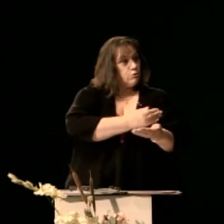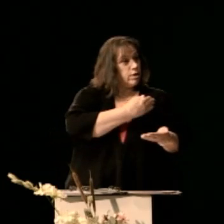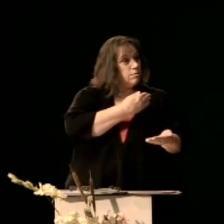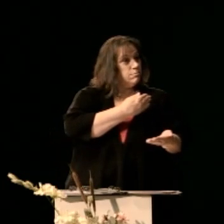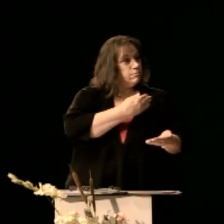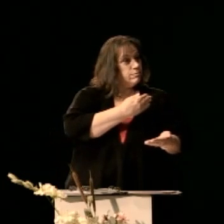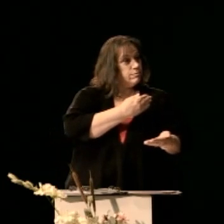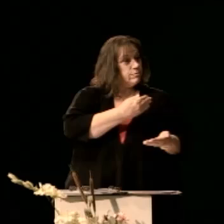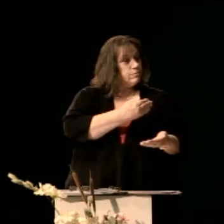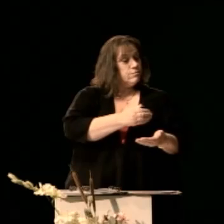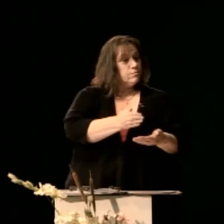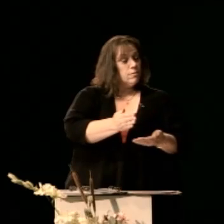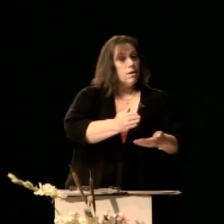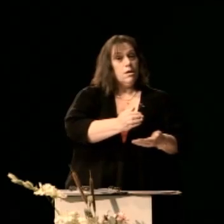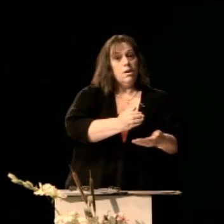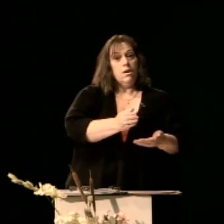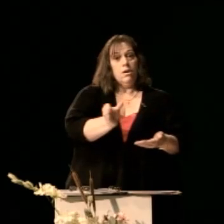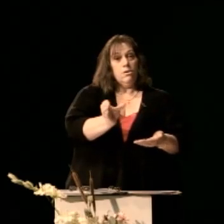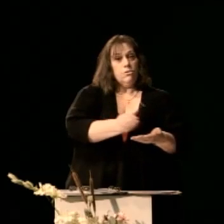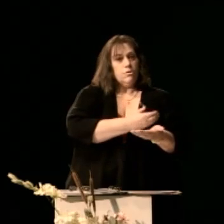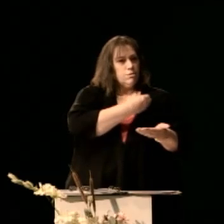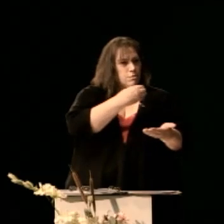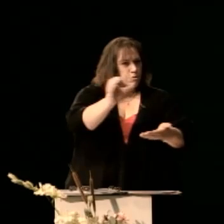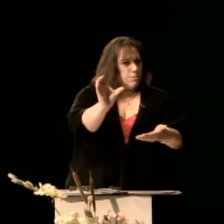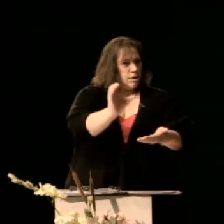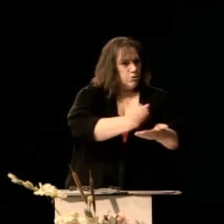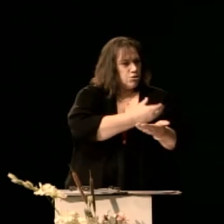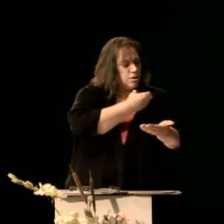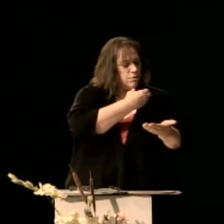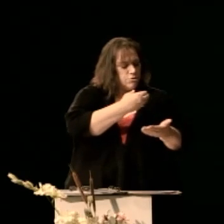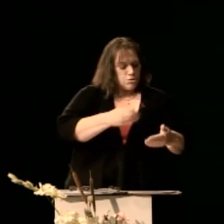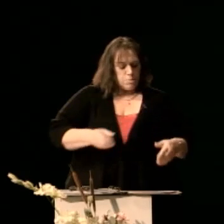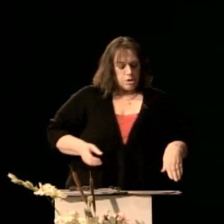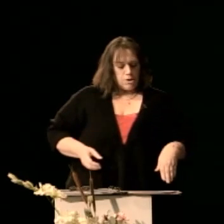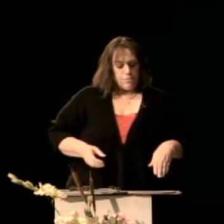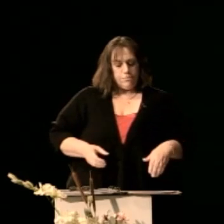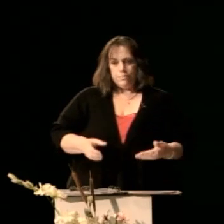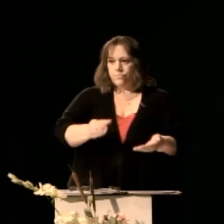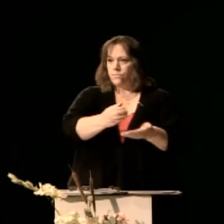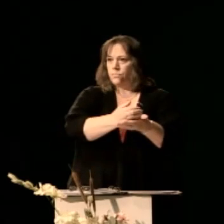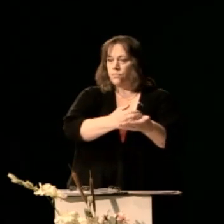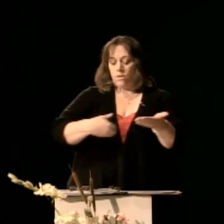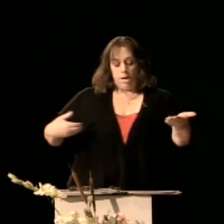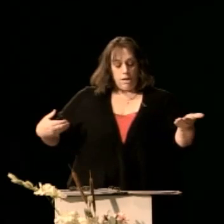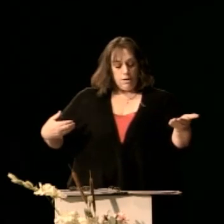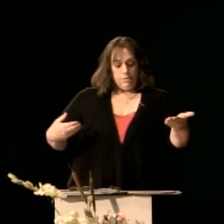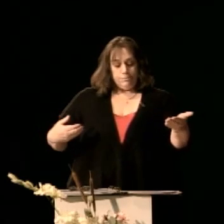Cream. So you're making your C and you're scooping it off. Cake.